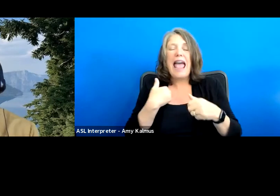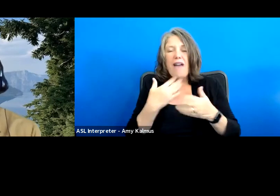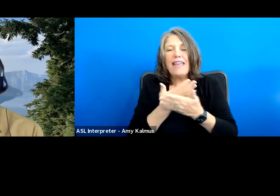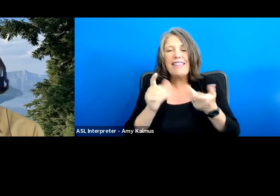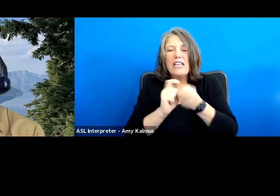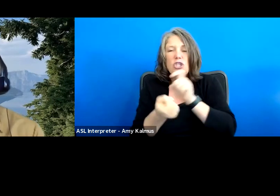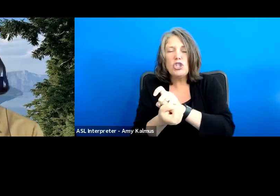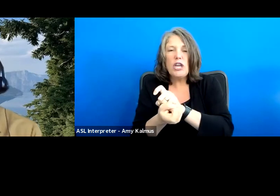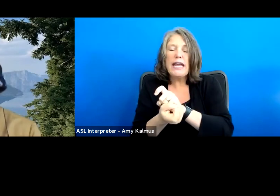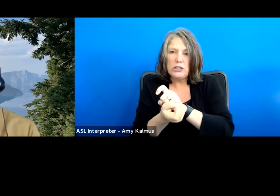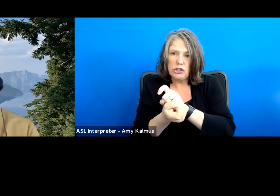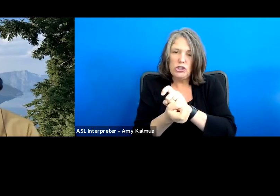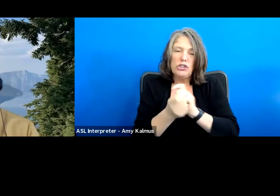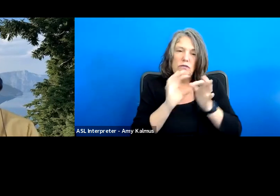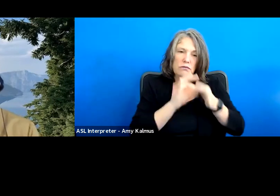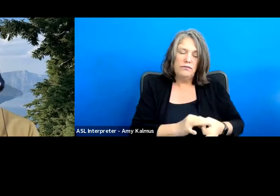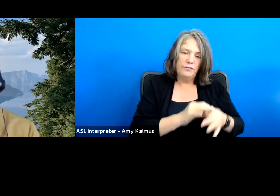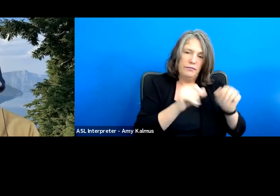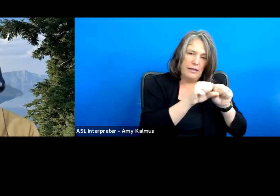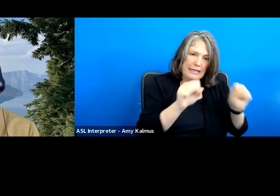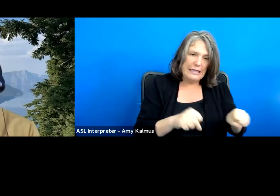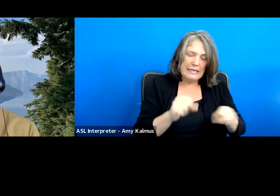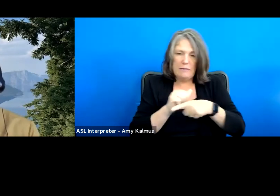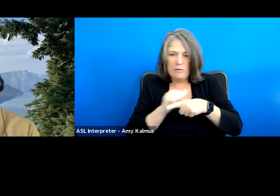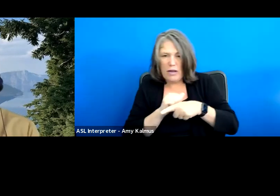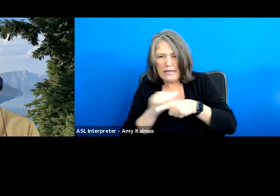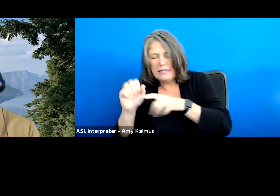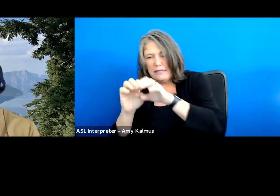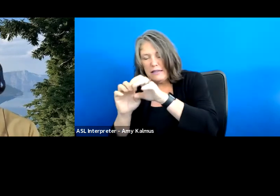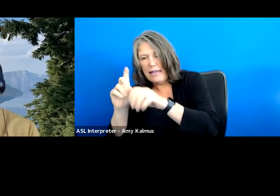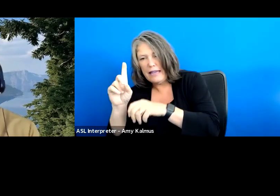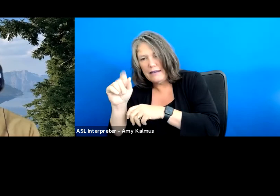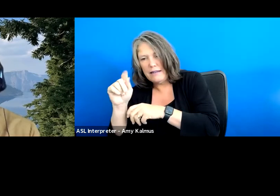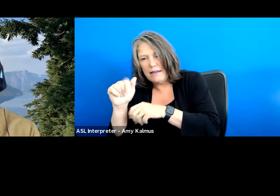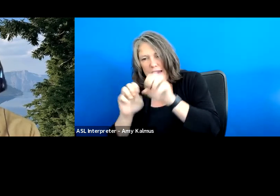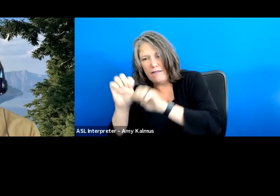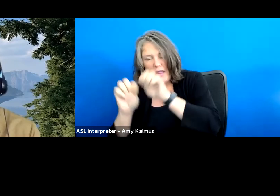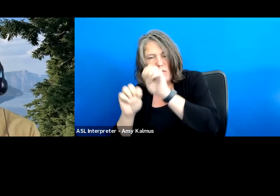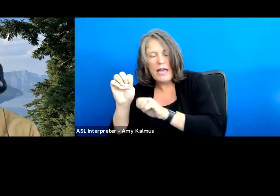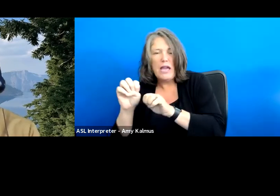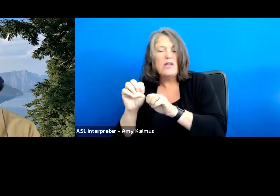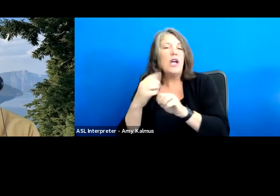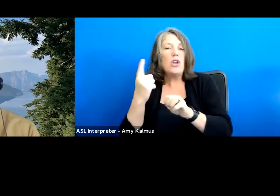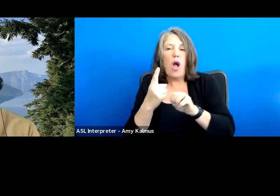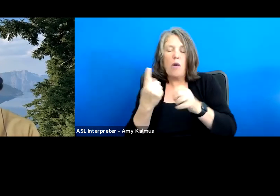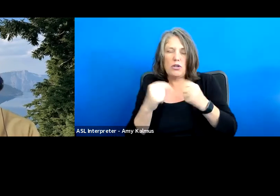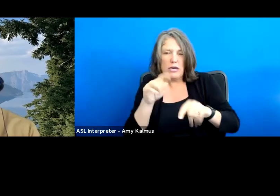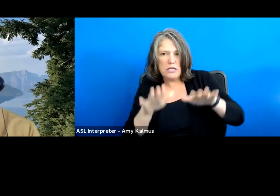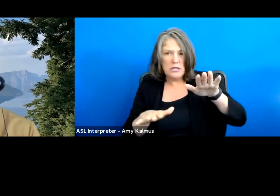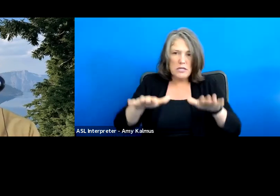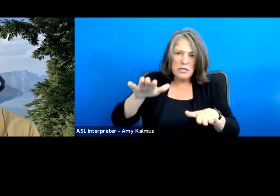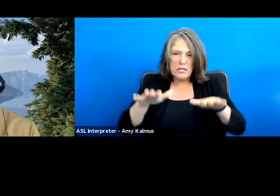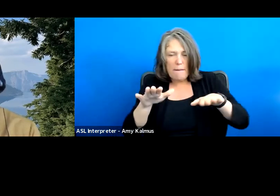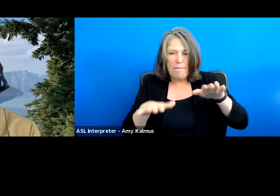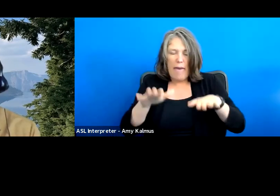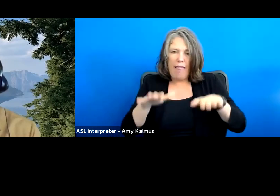around systems, practices, and evaluation. And forever you're trying to adjust and balance your stool. So